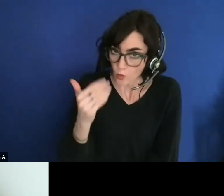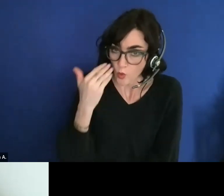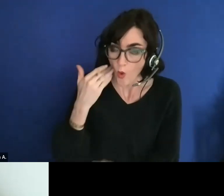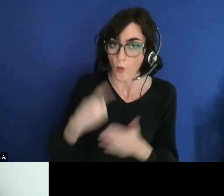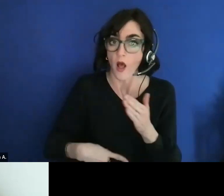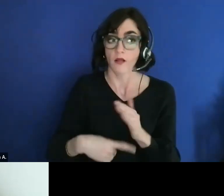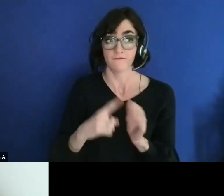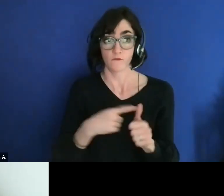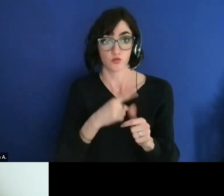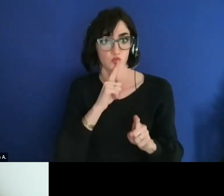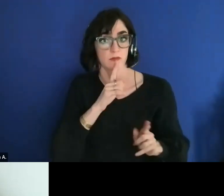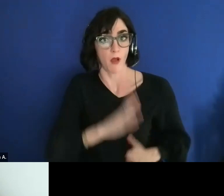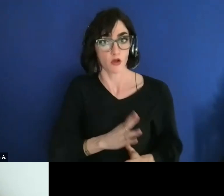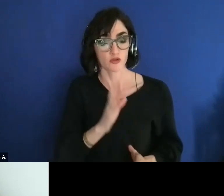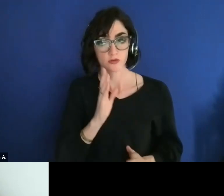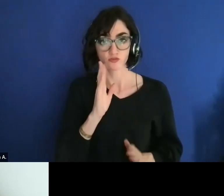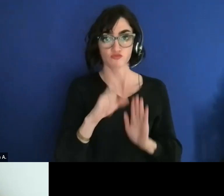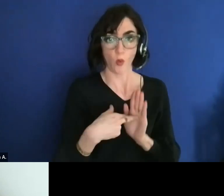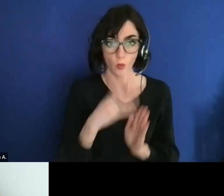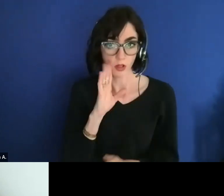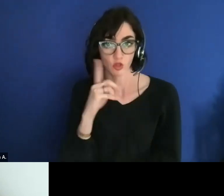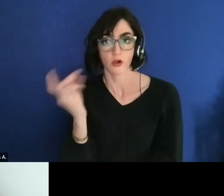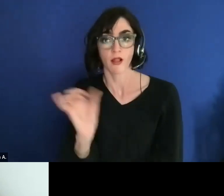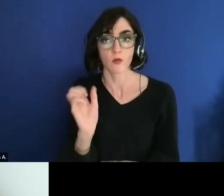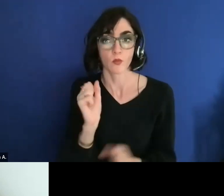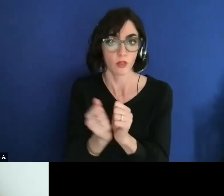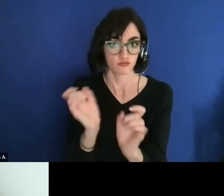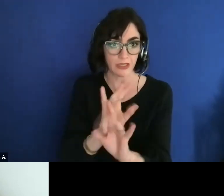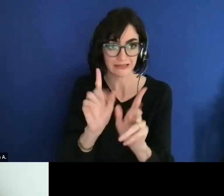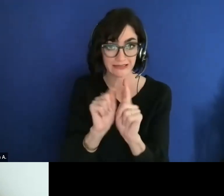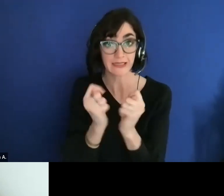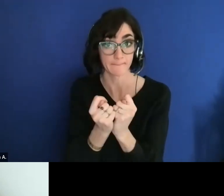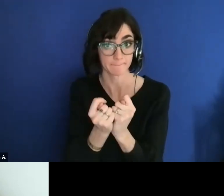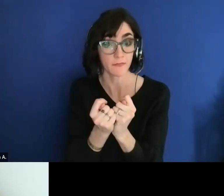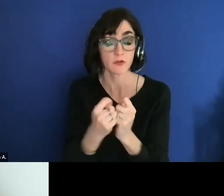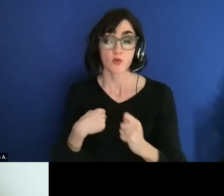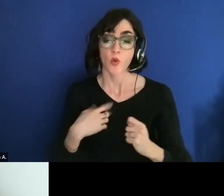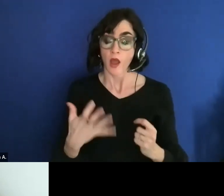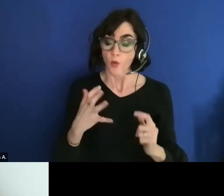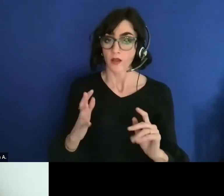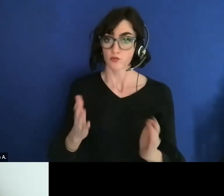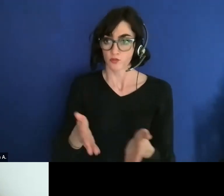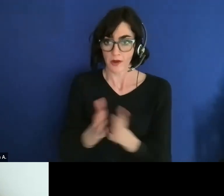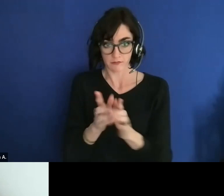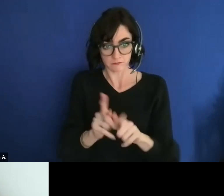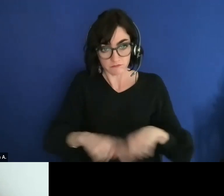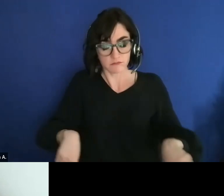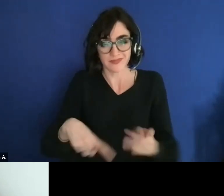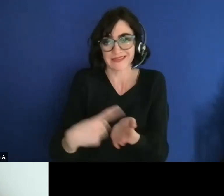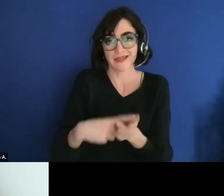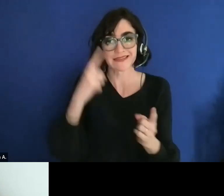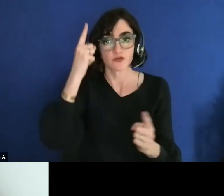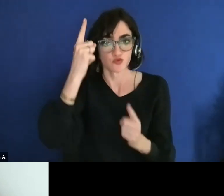in relation to a crisis response team, I'm going to ask that we be agnostic to that today and discuss considerations